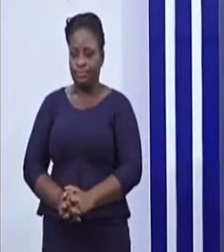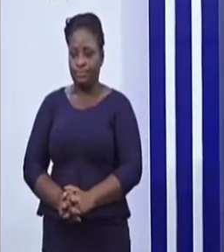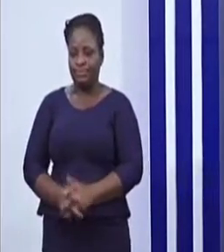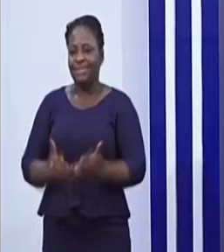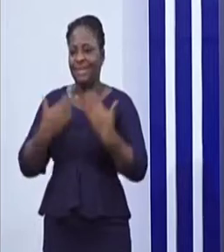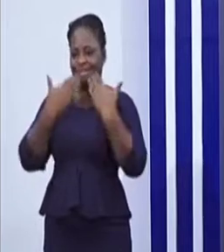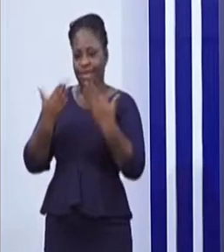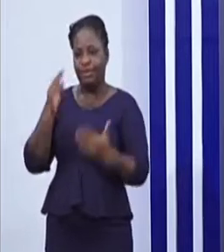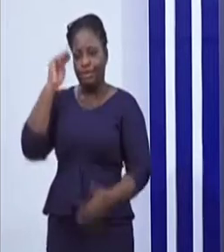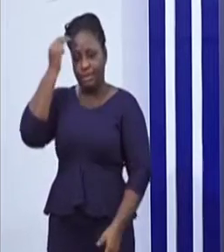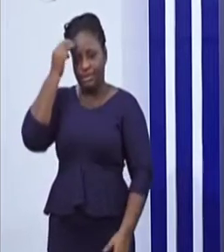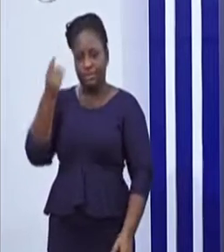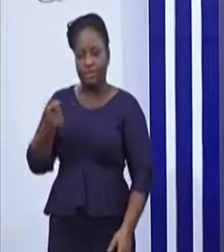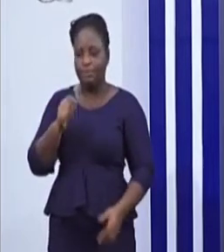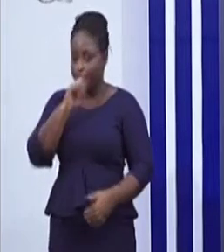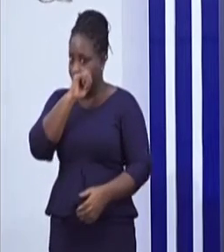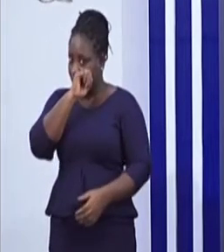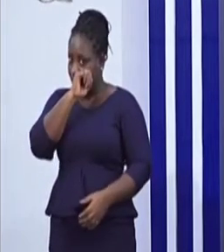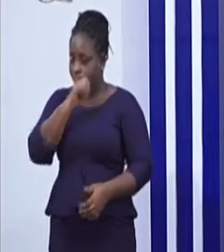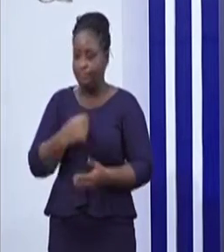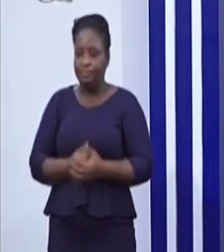Minister, thank you.